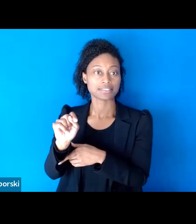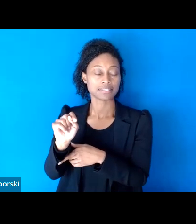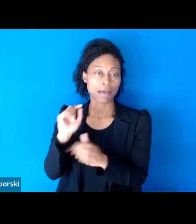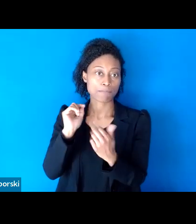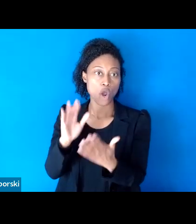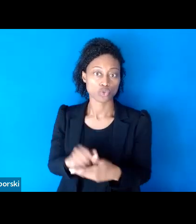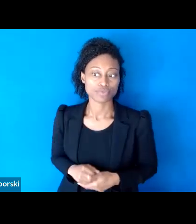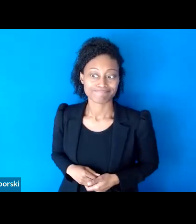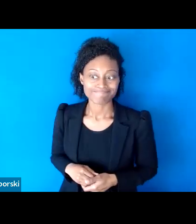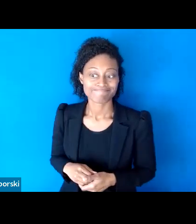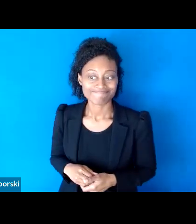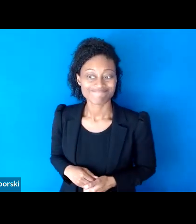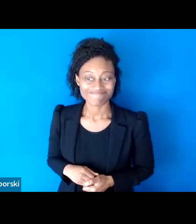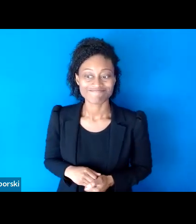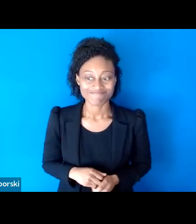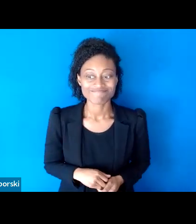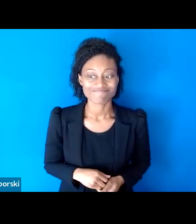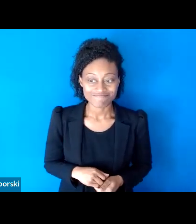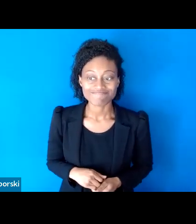to our